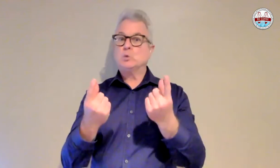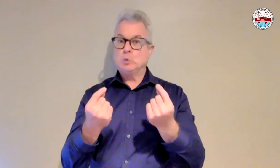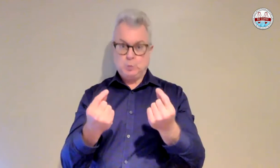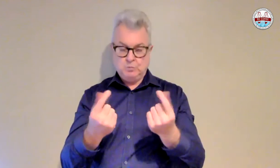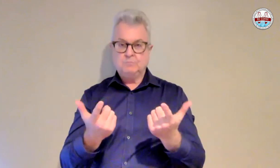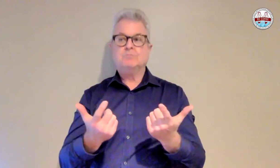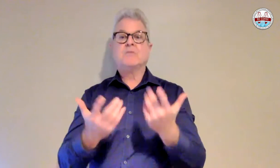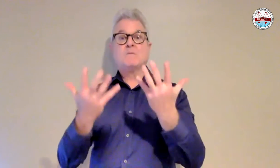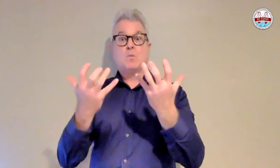Walgreens.